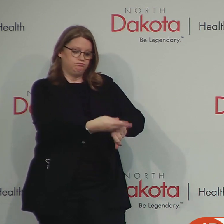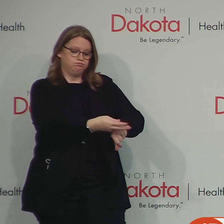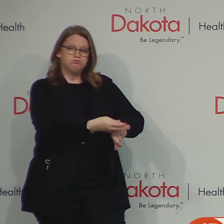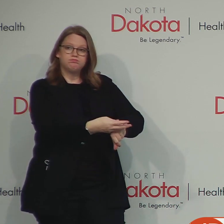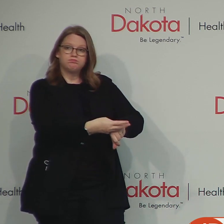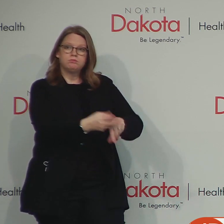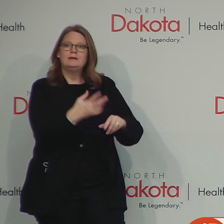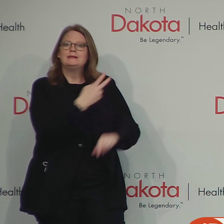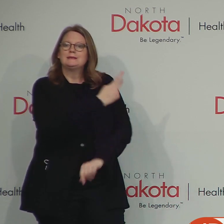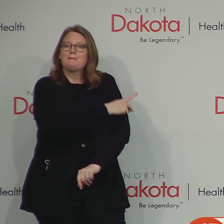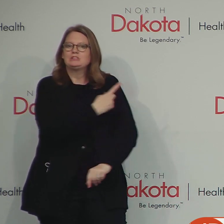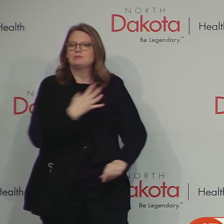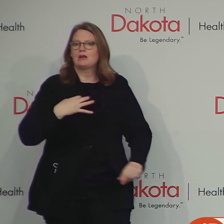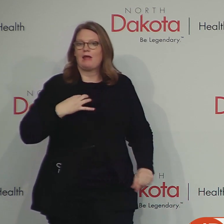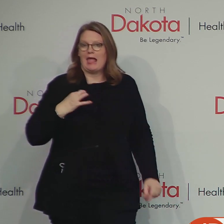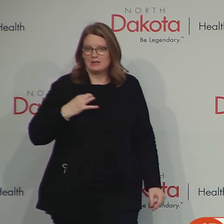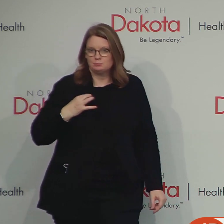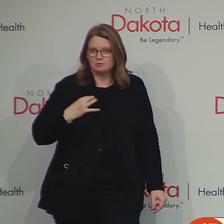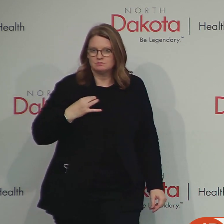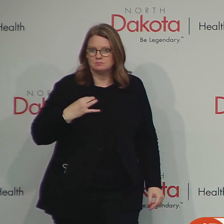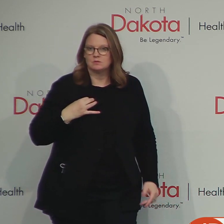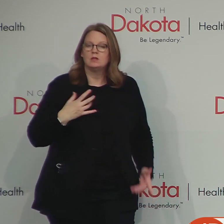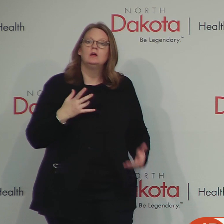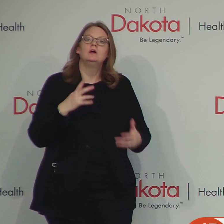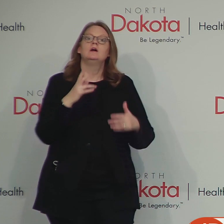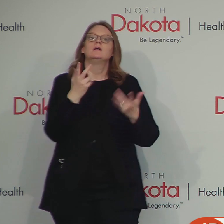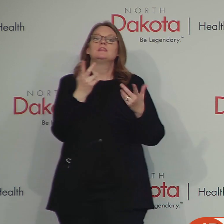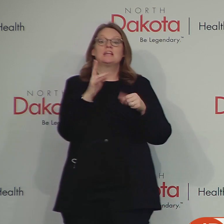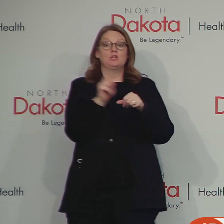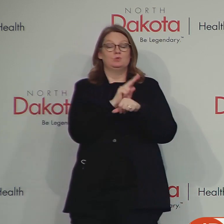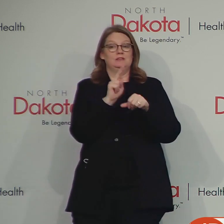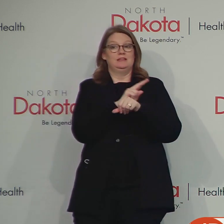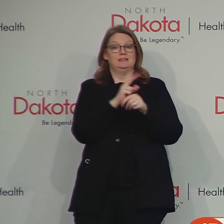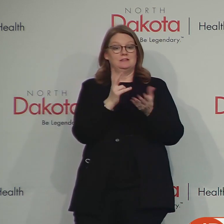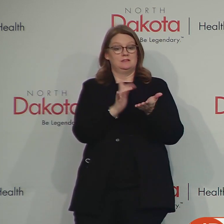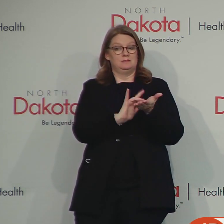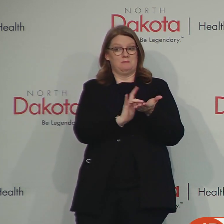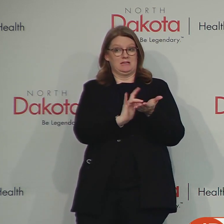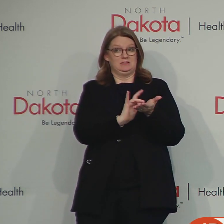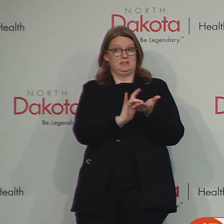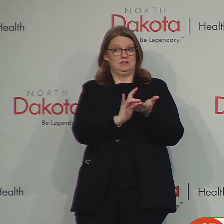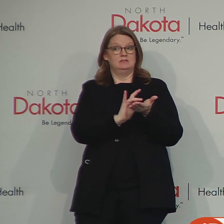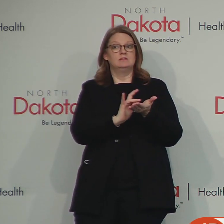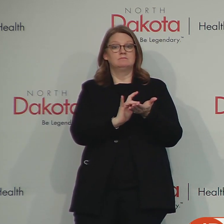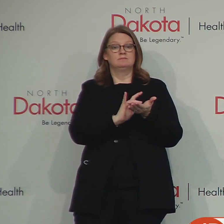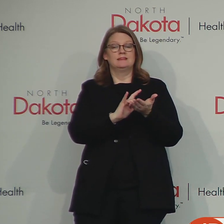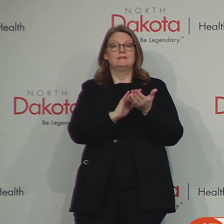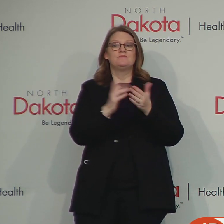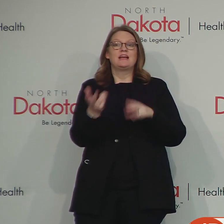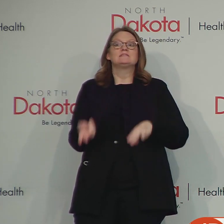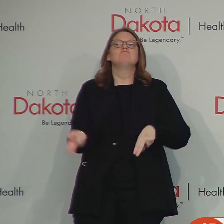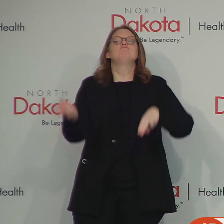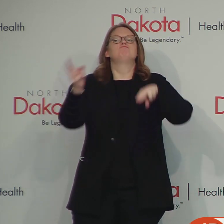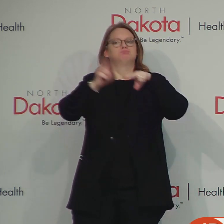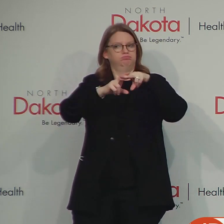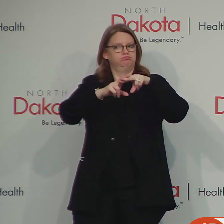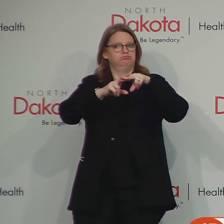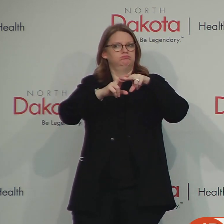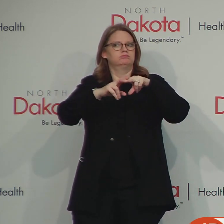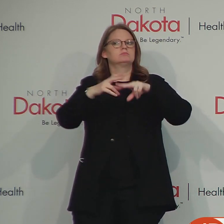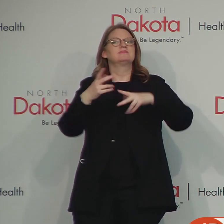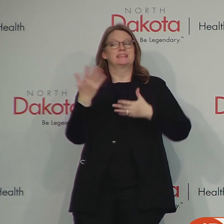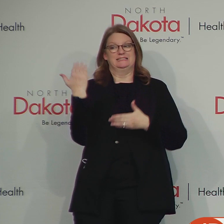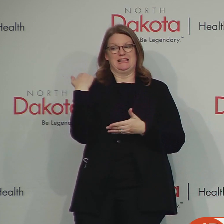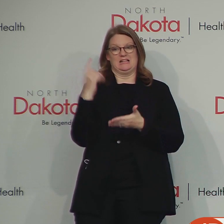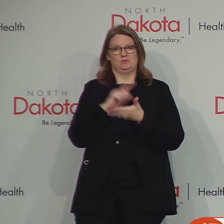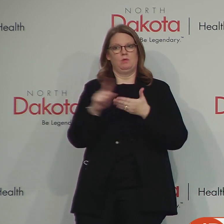eligible patients. I'm pleased to report that our utilization of these life-saving therapies has increased significantly over the last